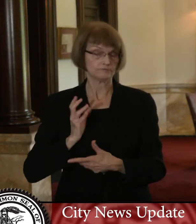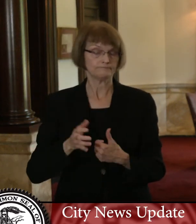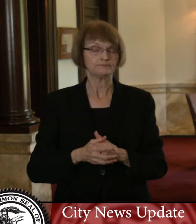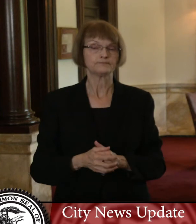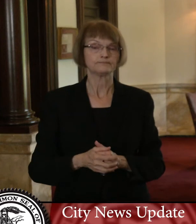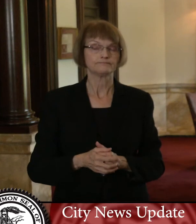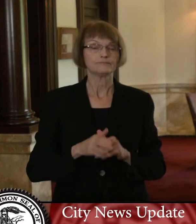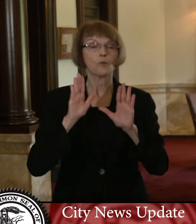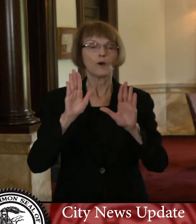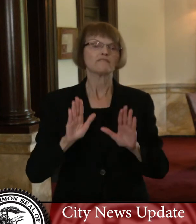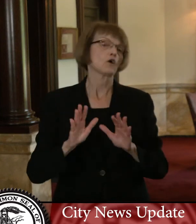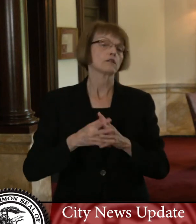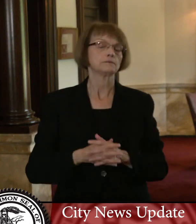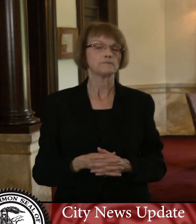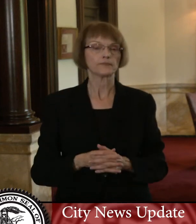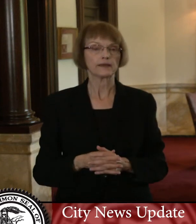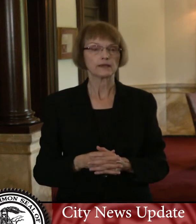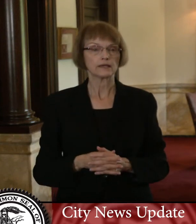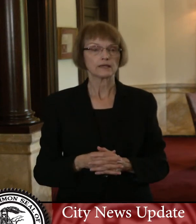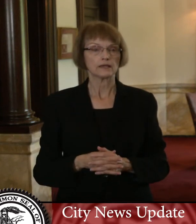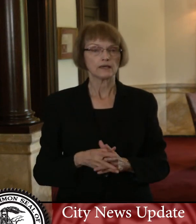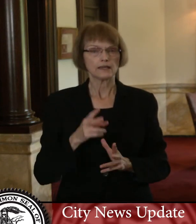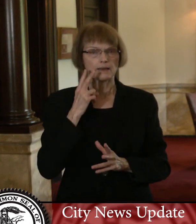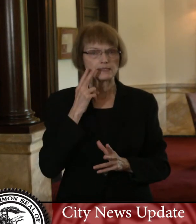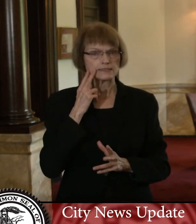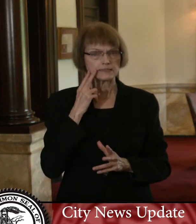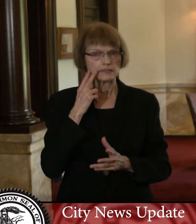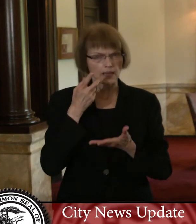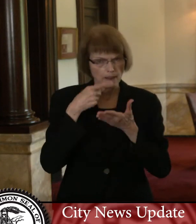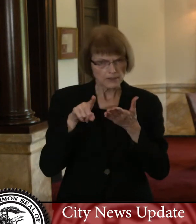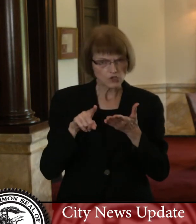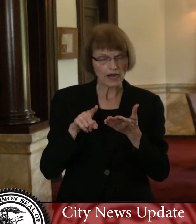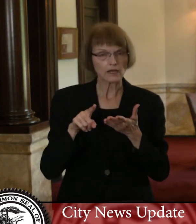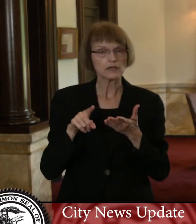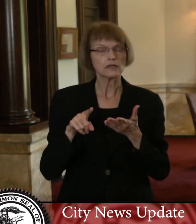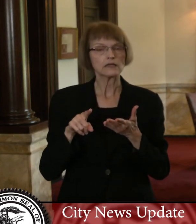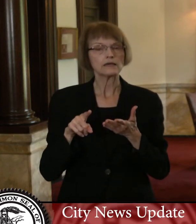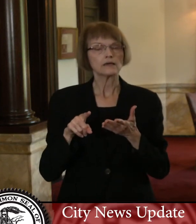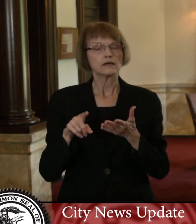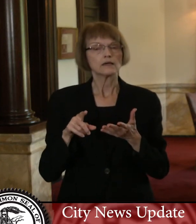Wonderful. Let's see, let me check.